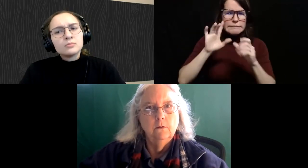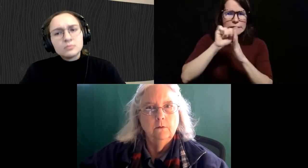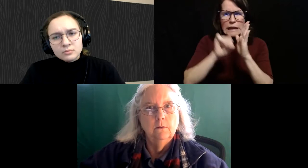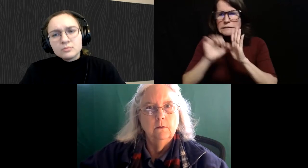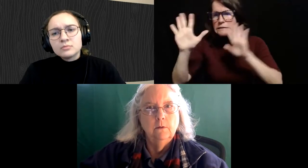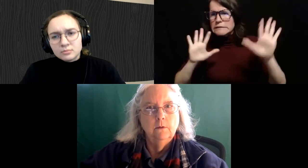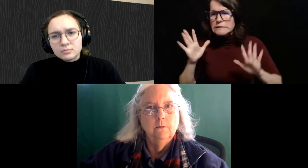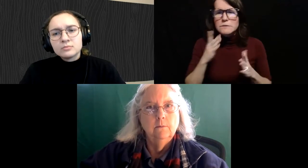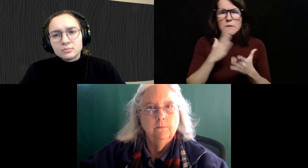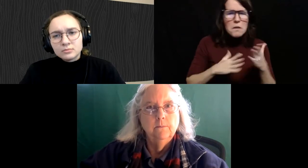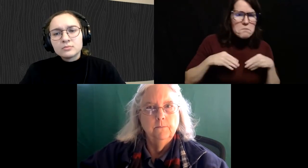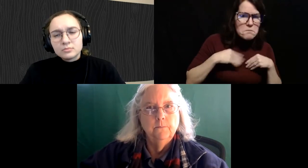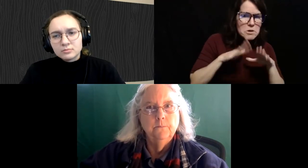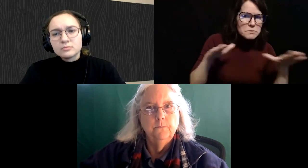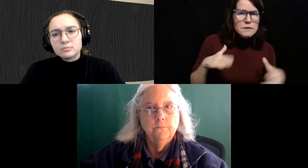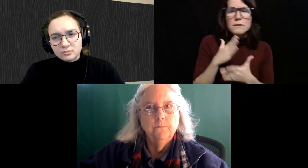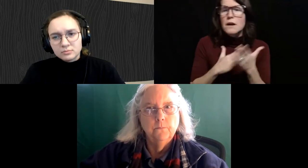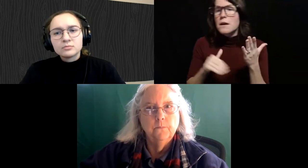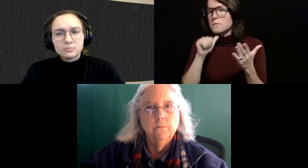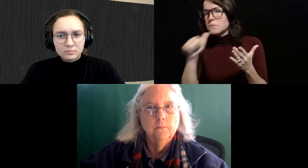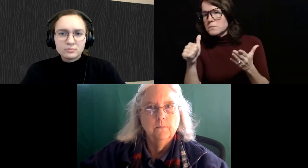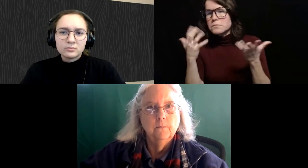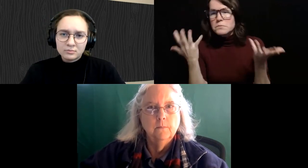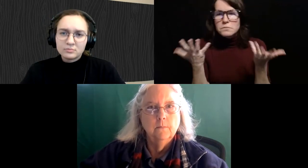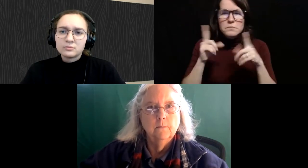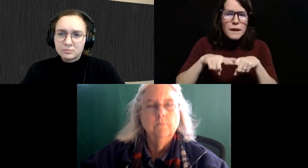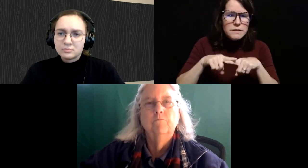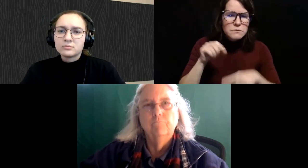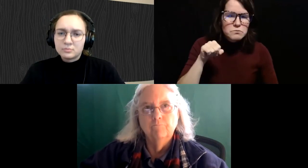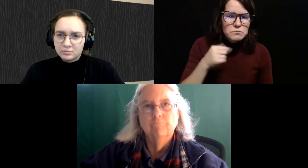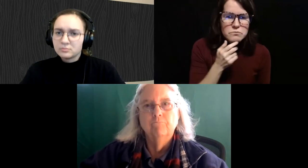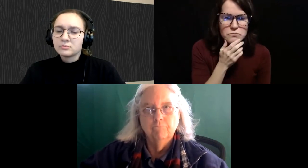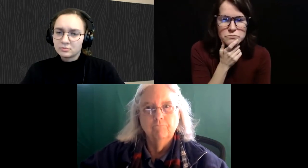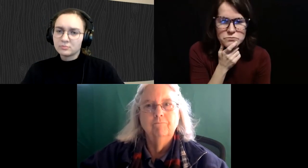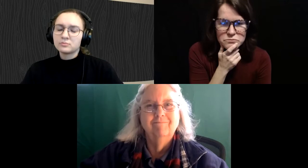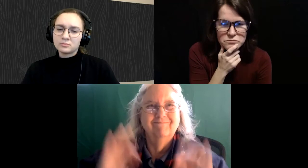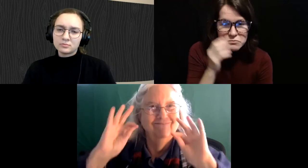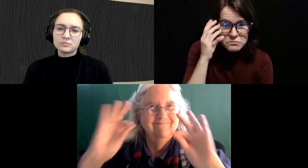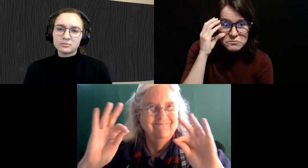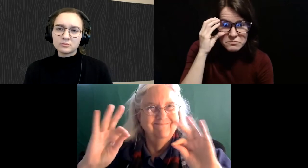But there are a number of different states that have deafblind camps. Some accept children and some do not.